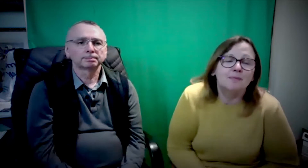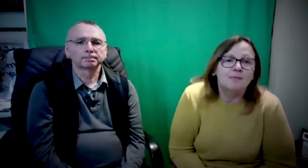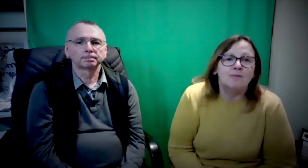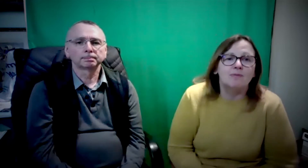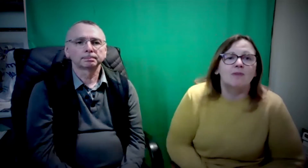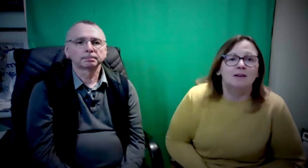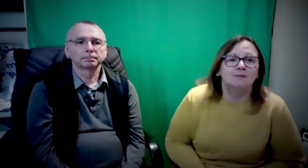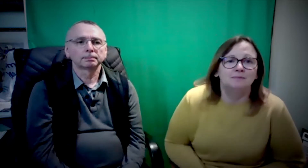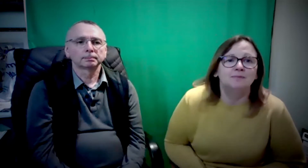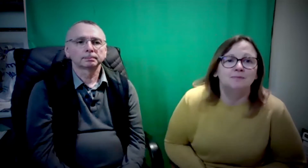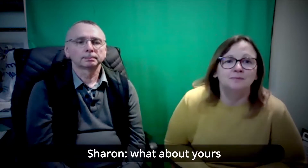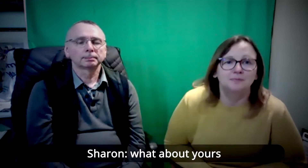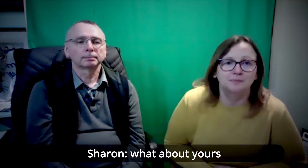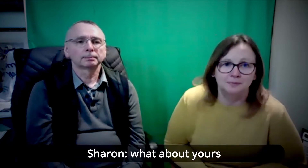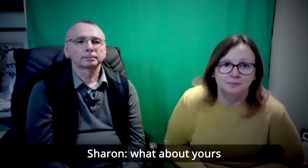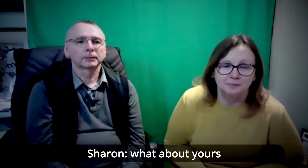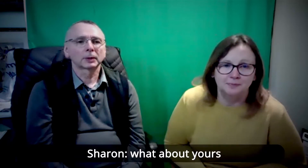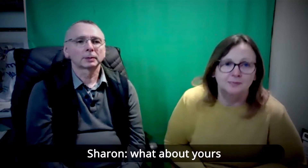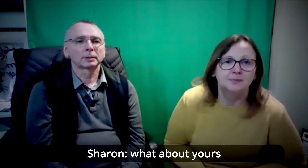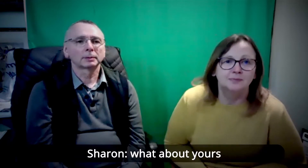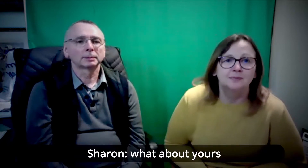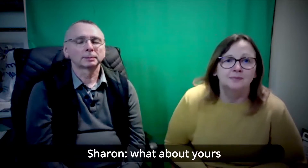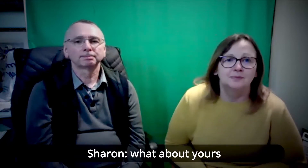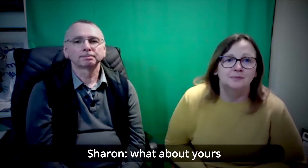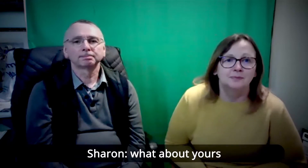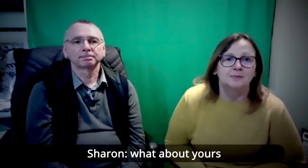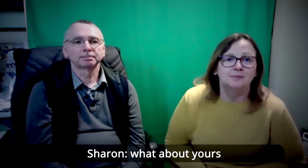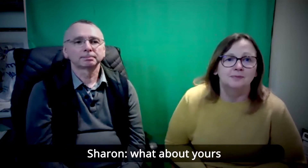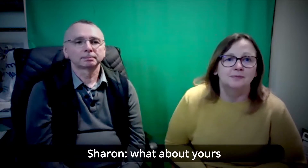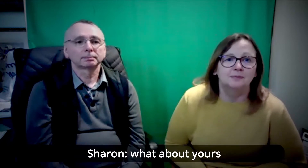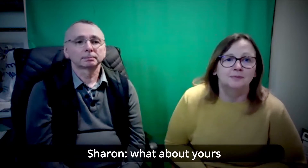she? Yeah.